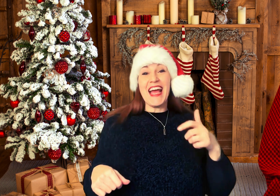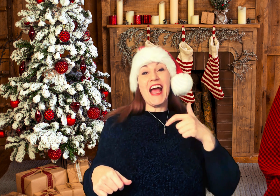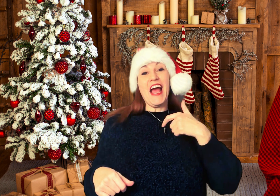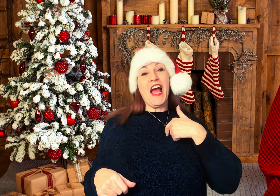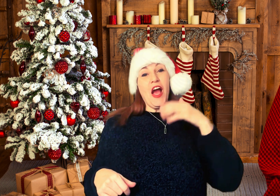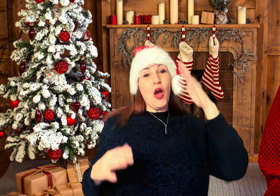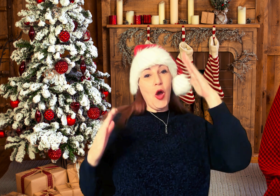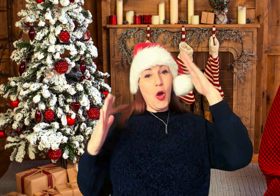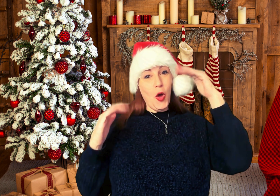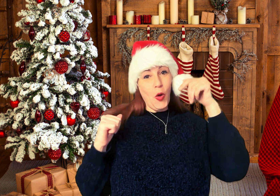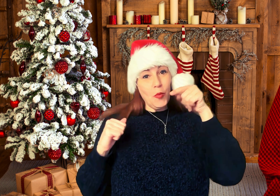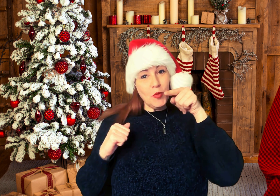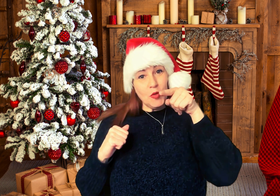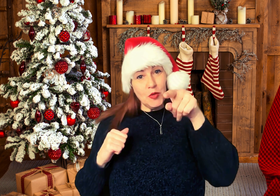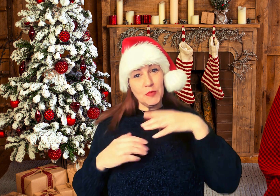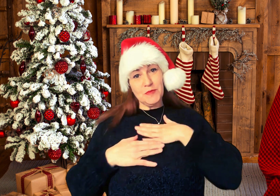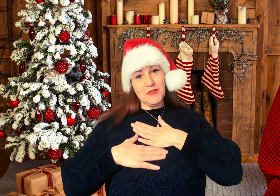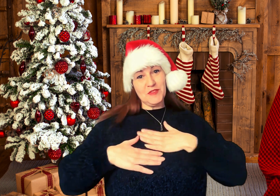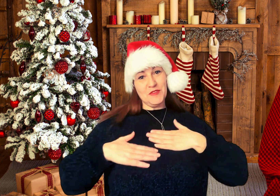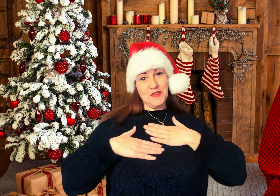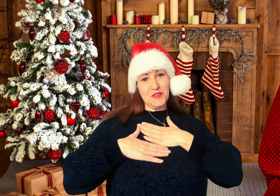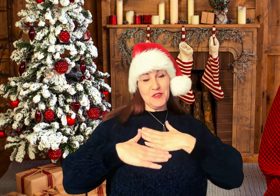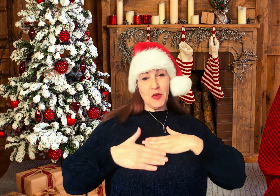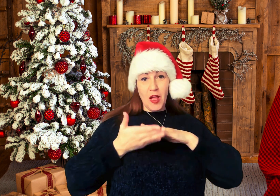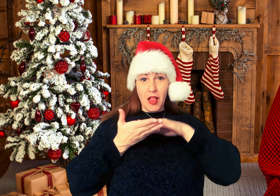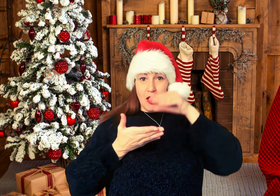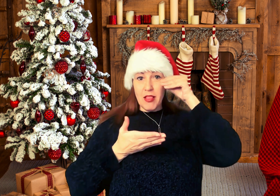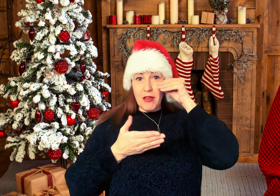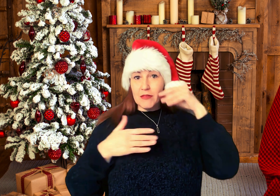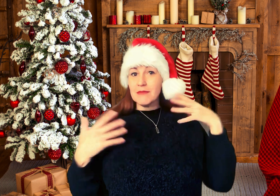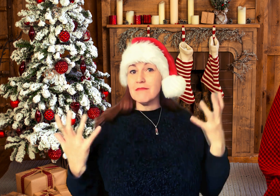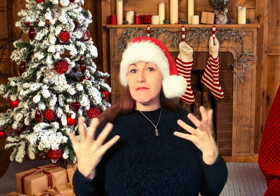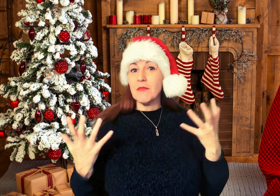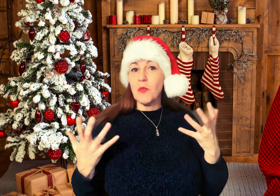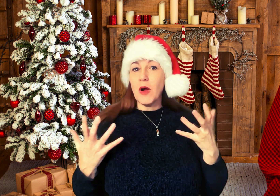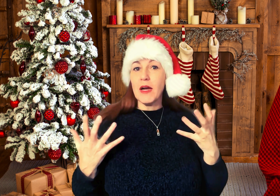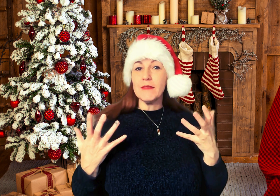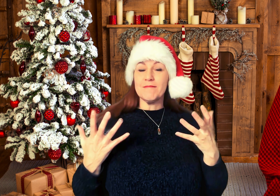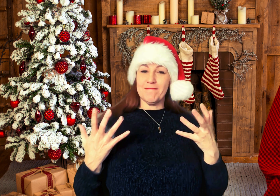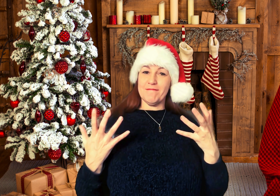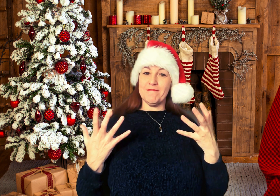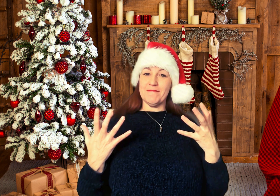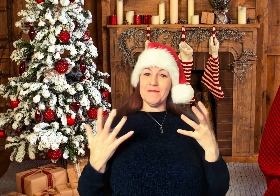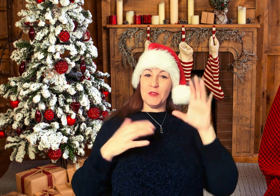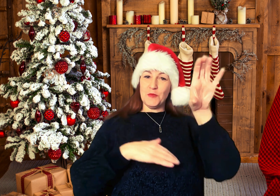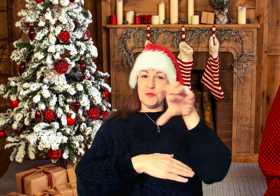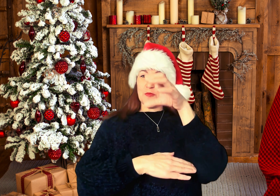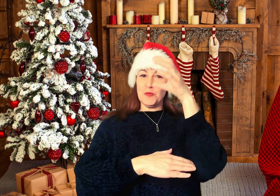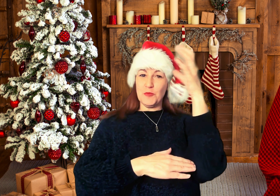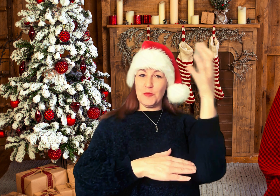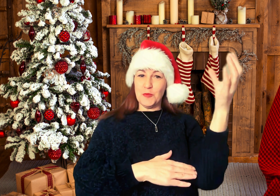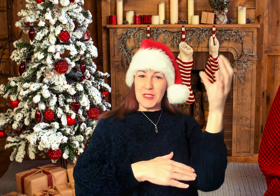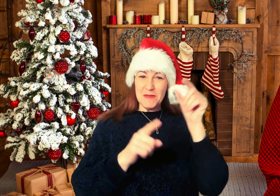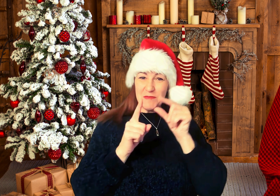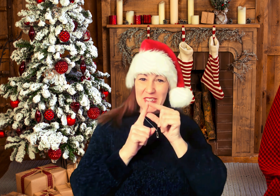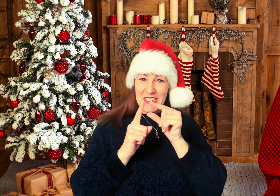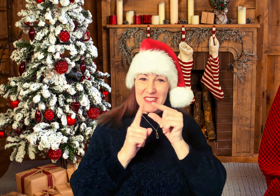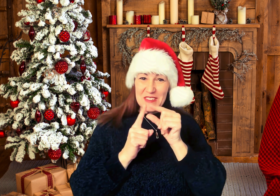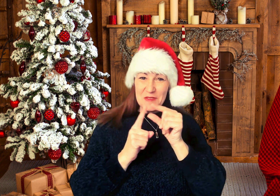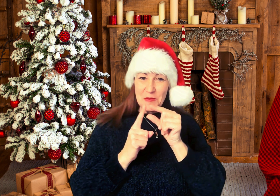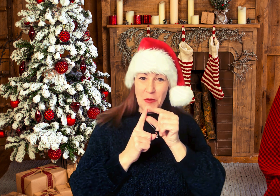That's it. I hope that you enjoyed learning the Christmas